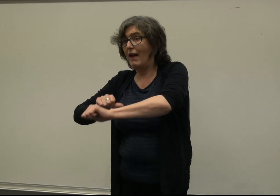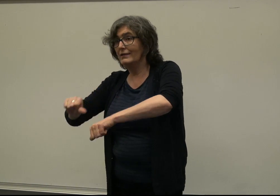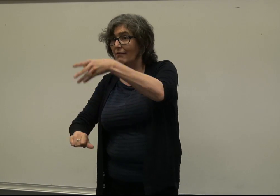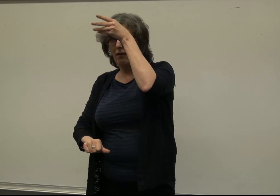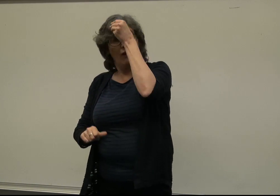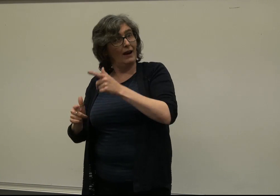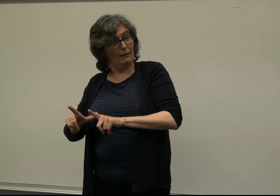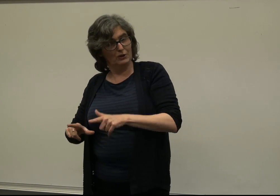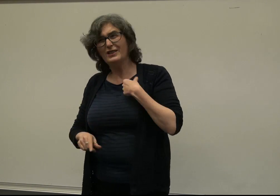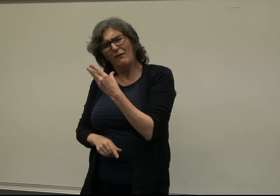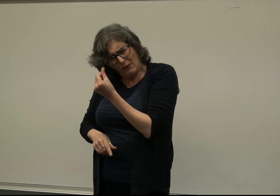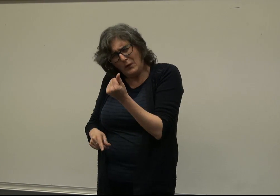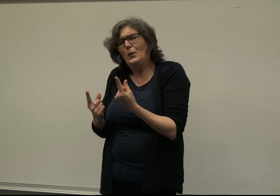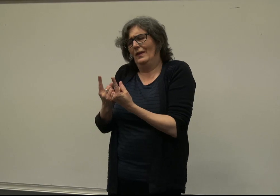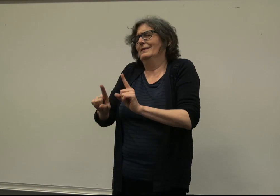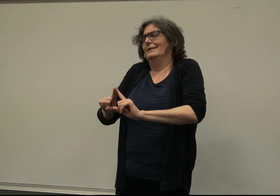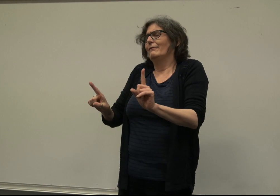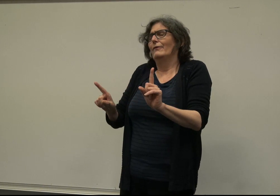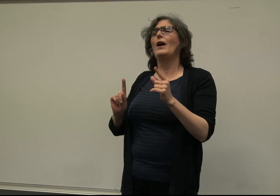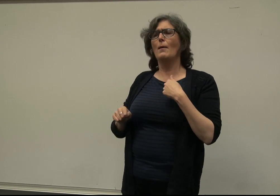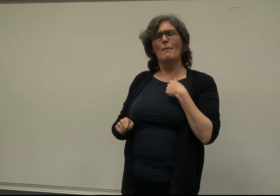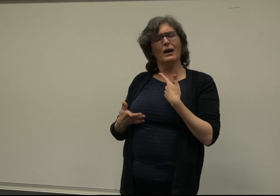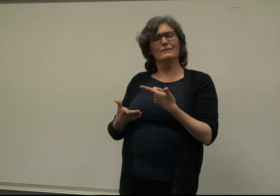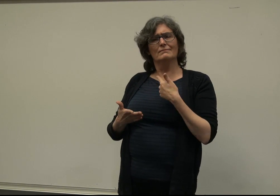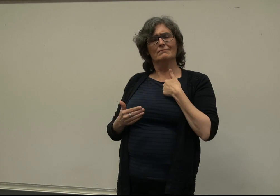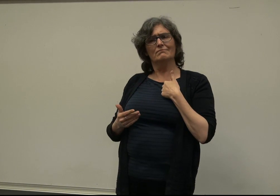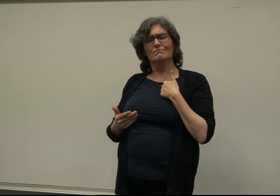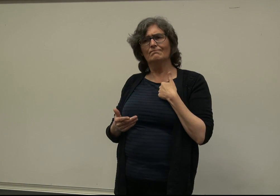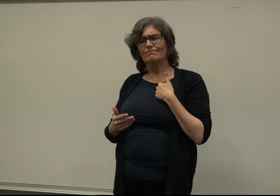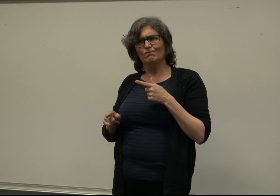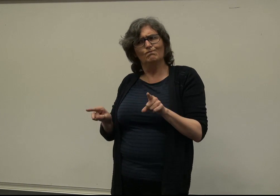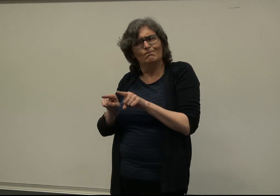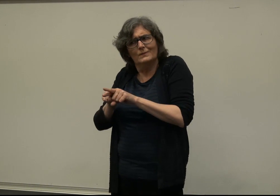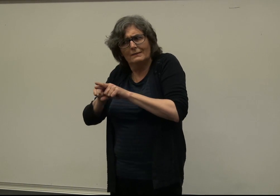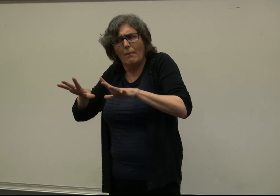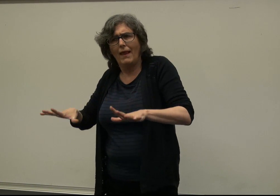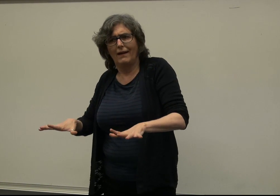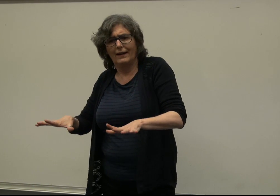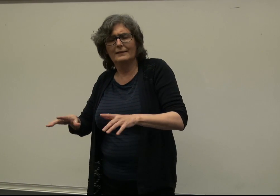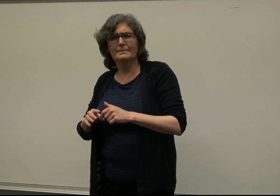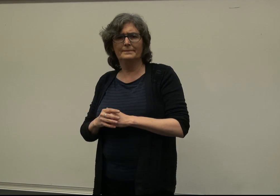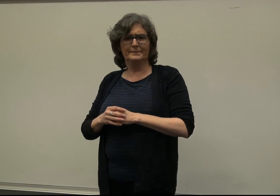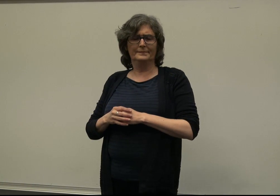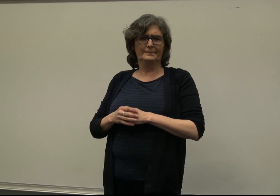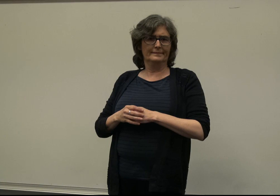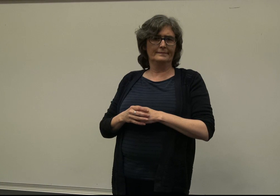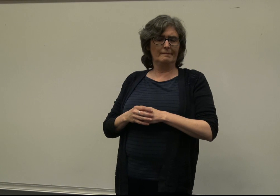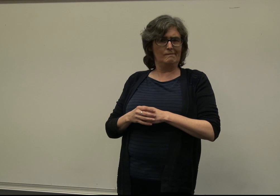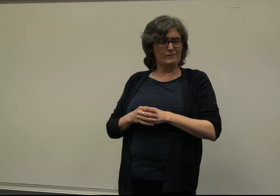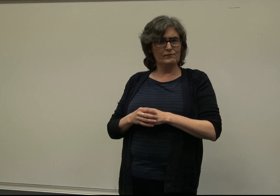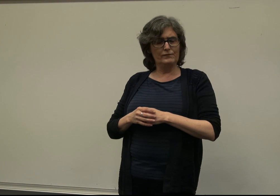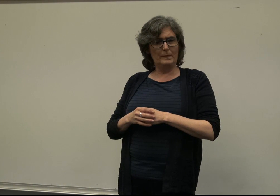some differences because it's not exactly the same to learn more than one language and learn only one